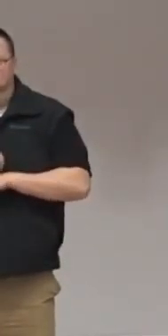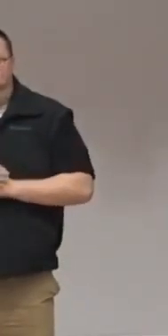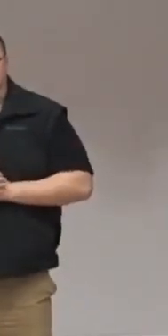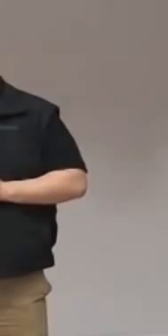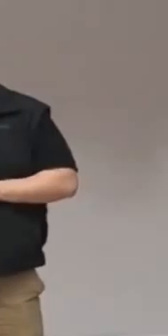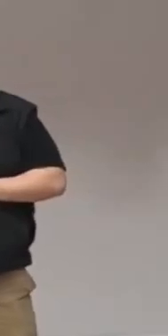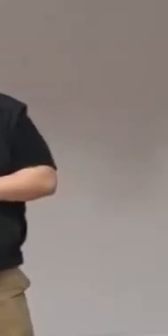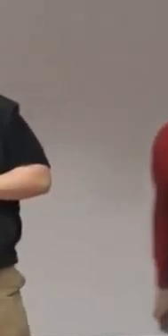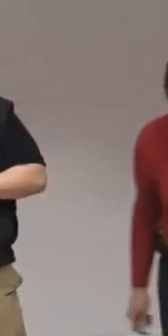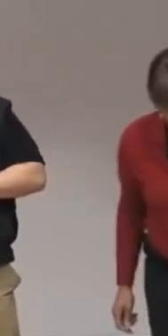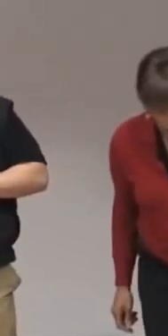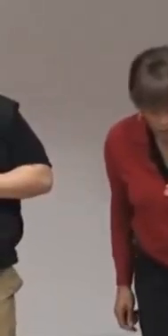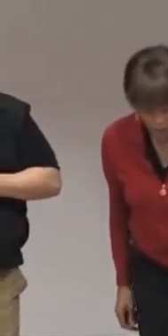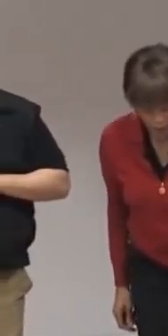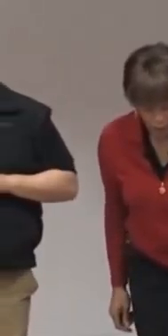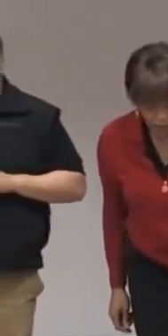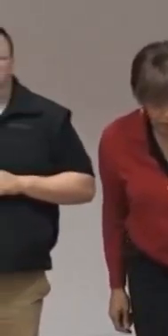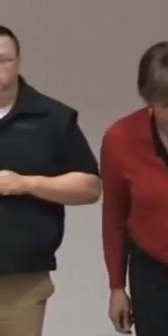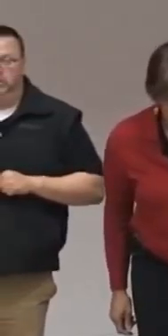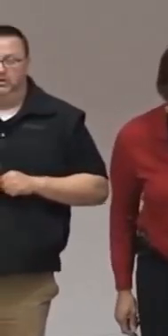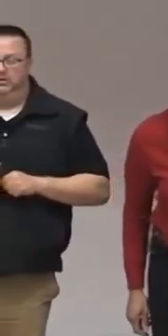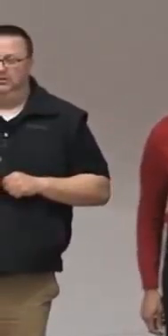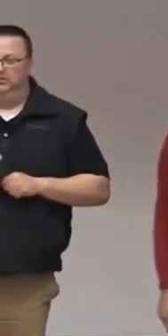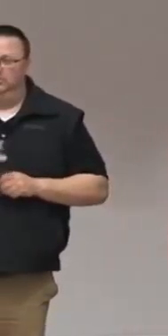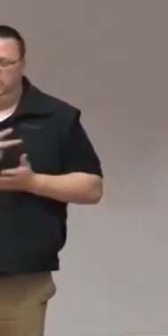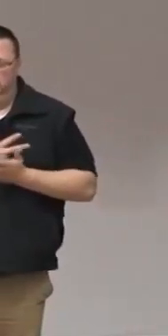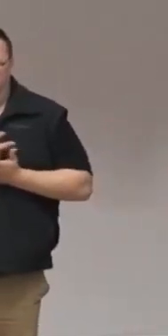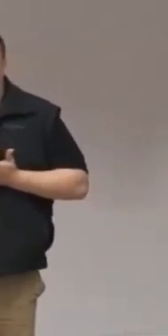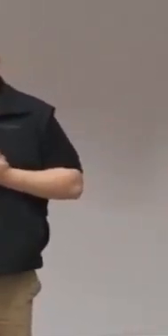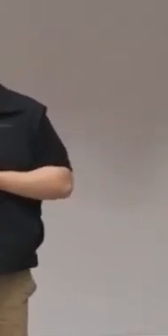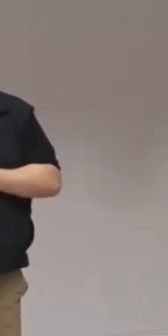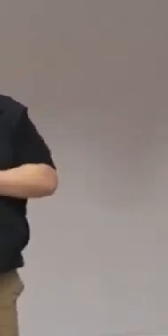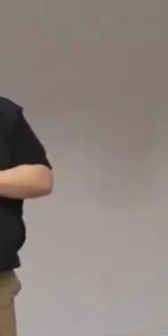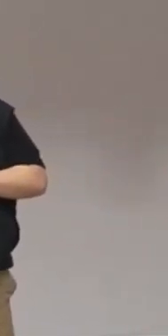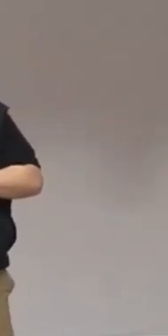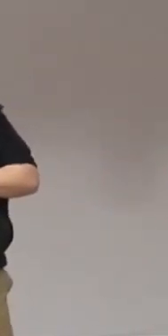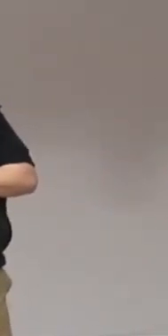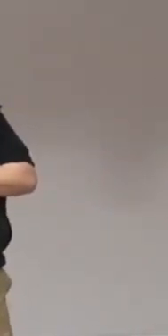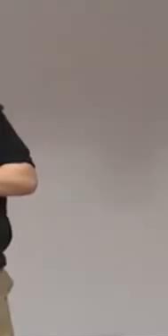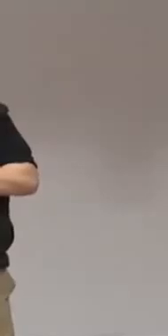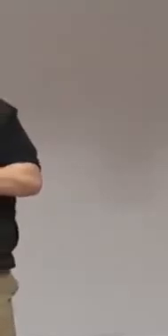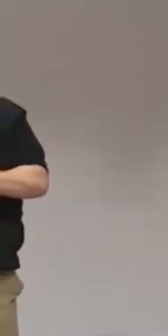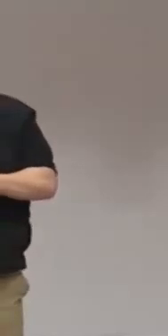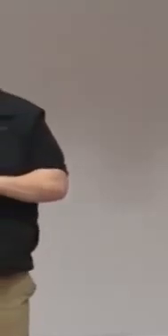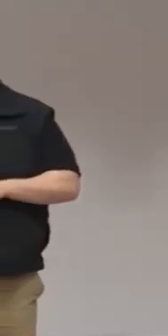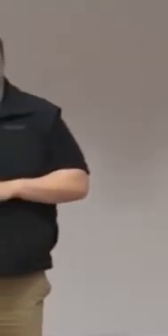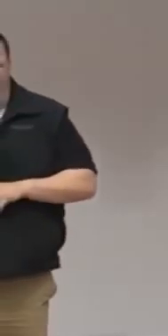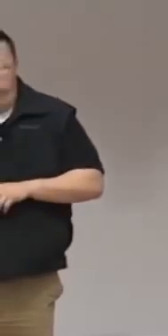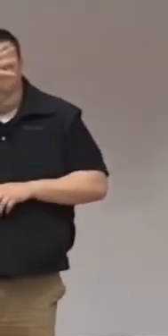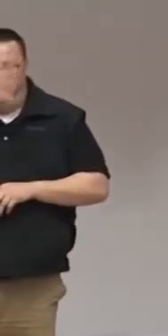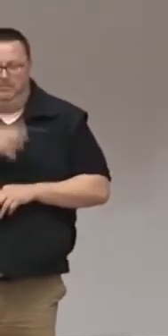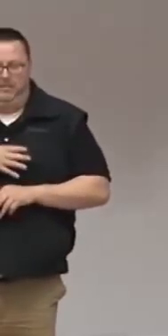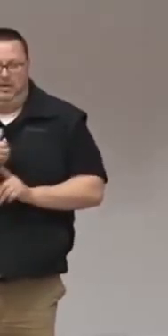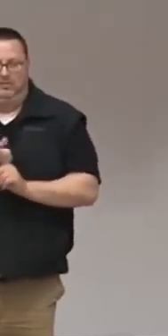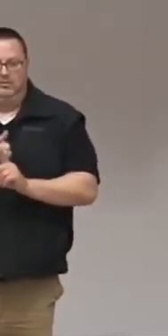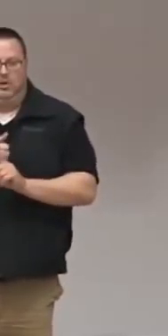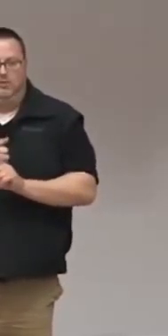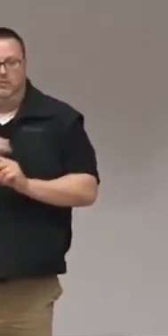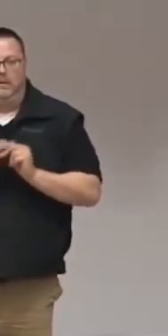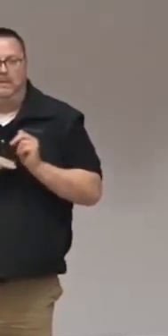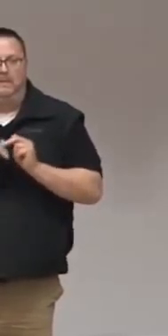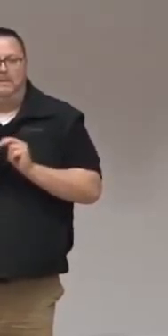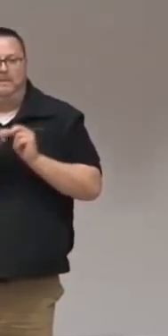we find out while we're there for about 3 weeks in the south of Sudan, that this man has built this terrorist network